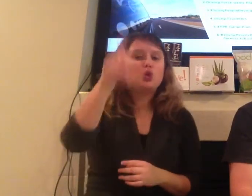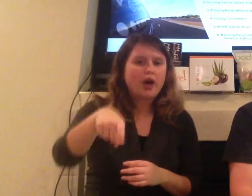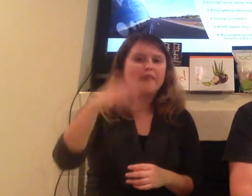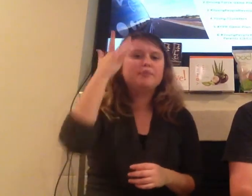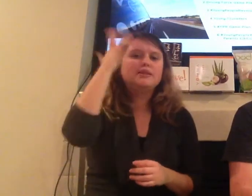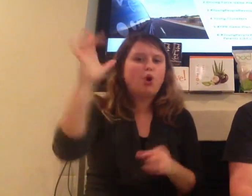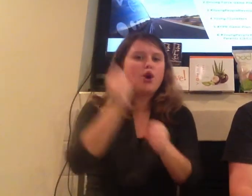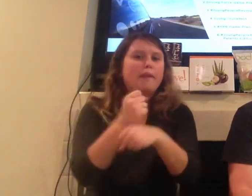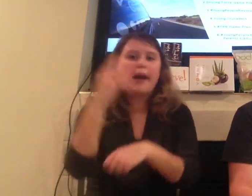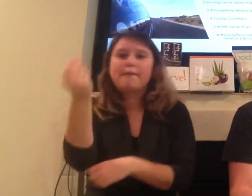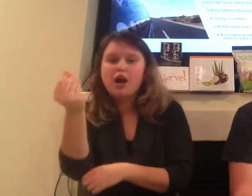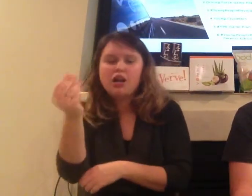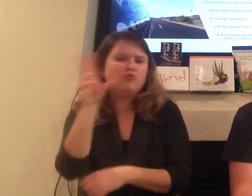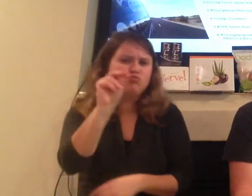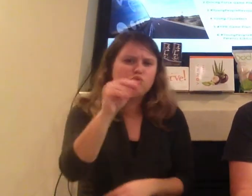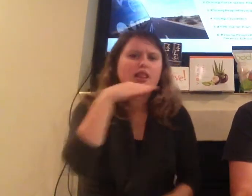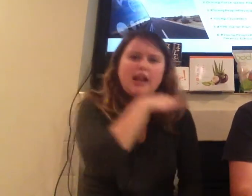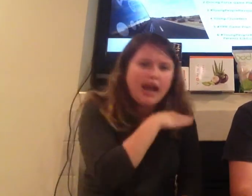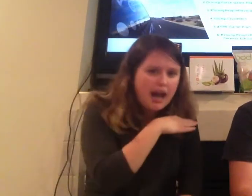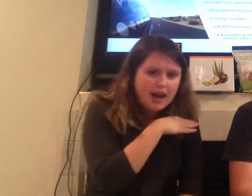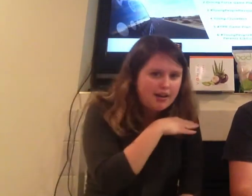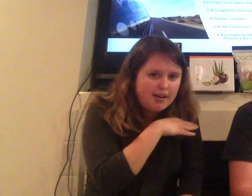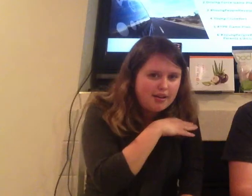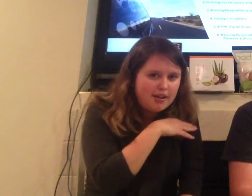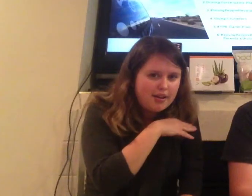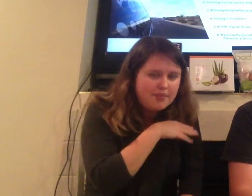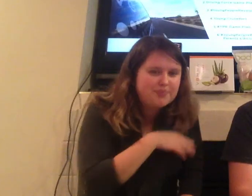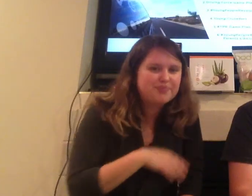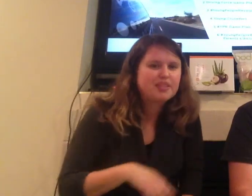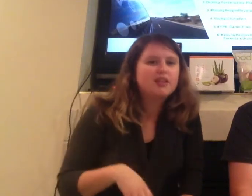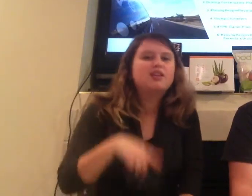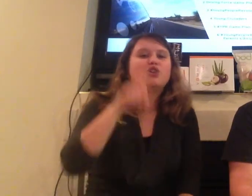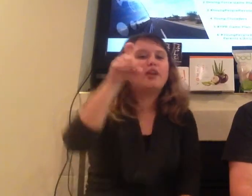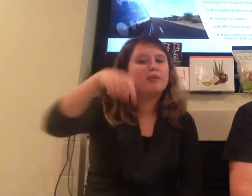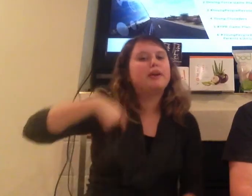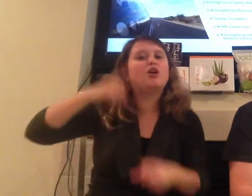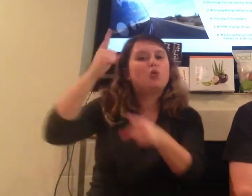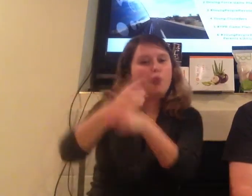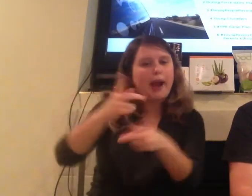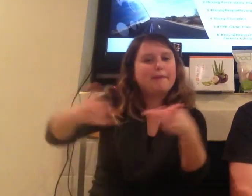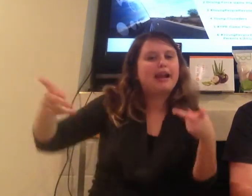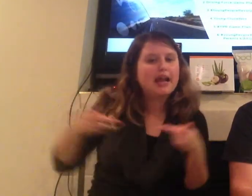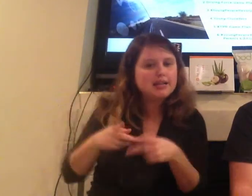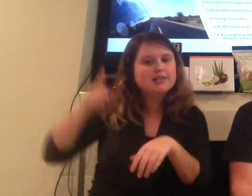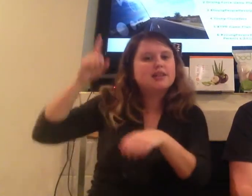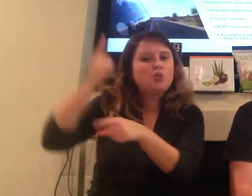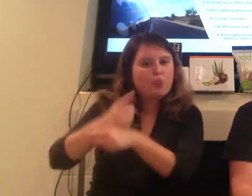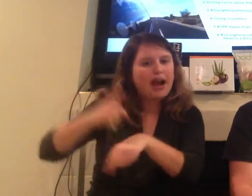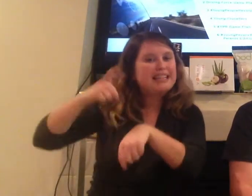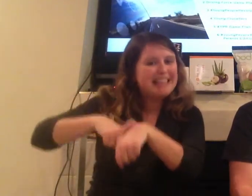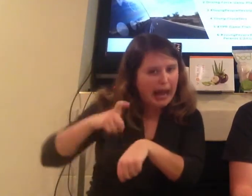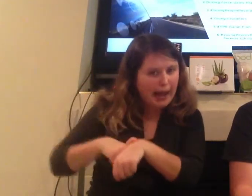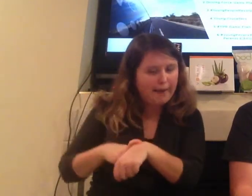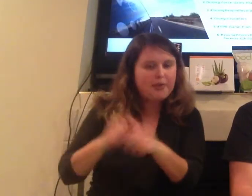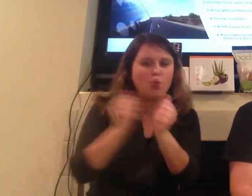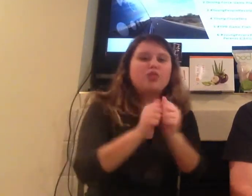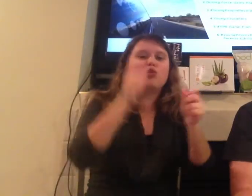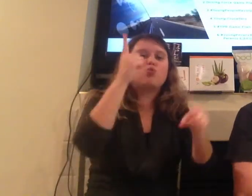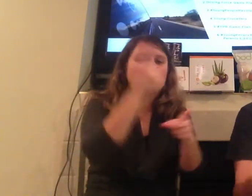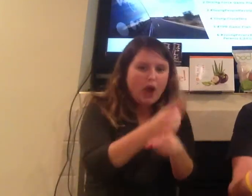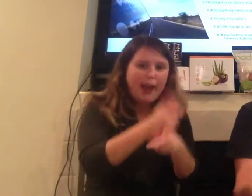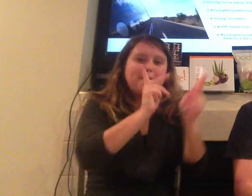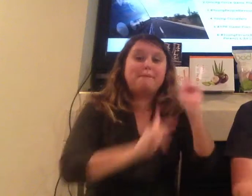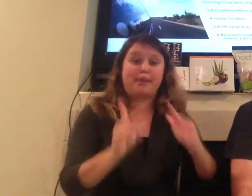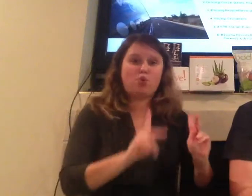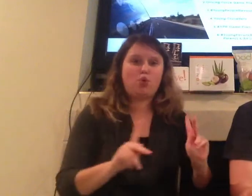money, they told you a lie. You have to be at the right place, at the right time, with the right people. And